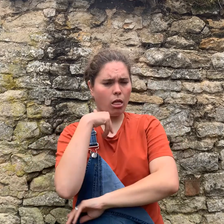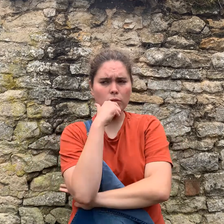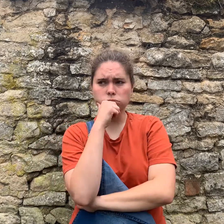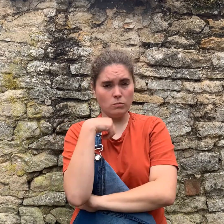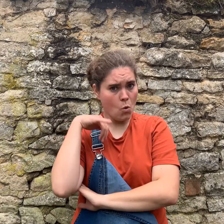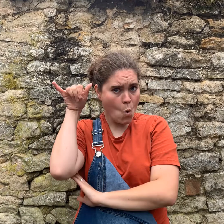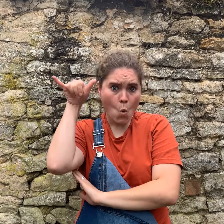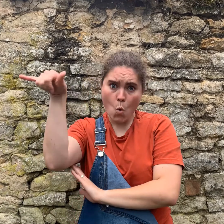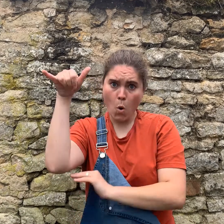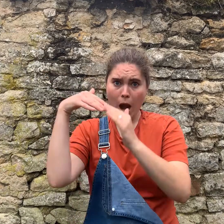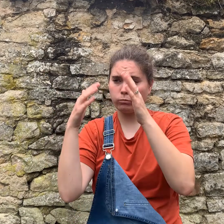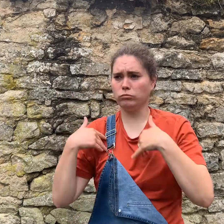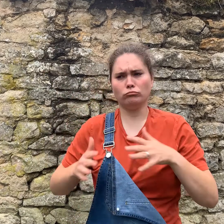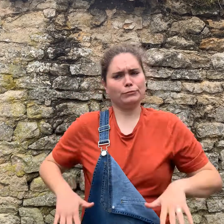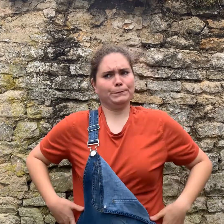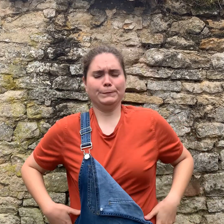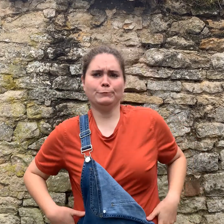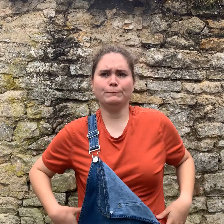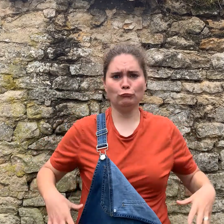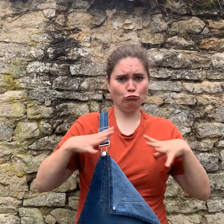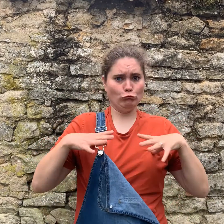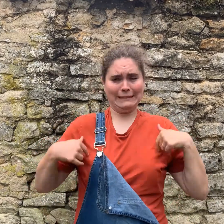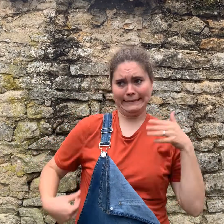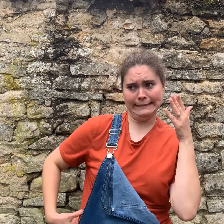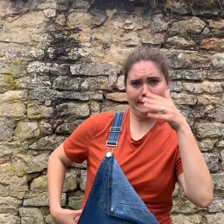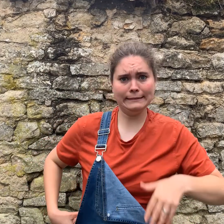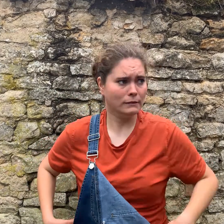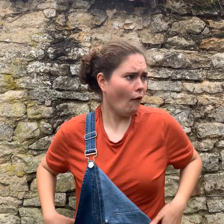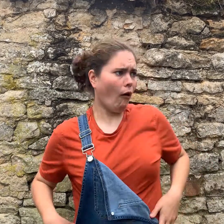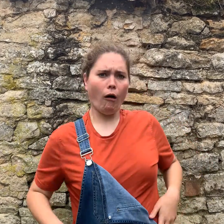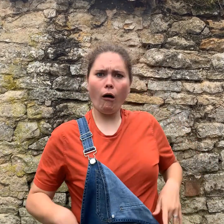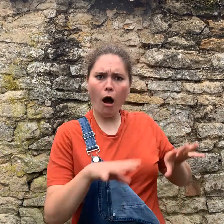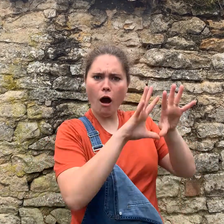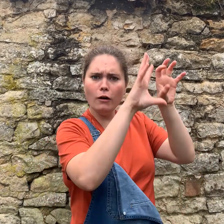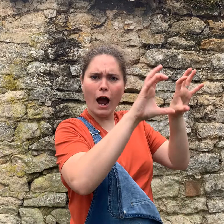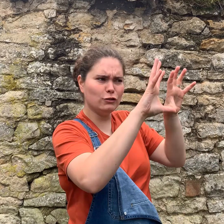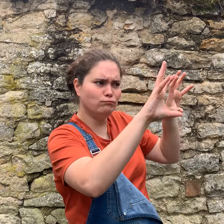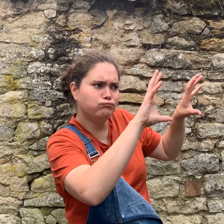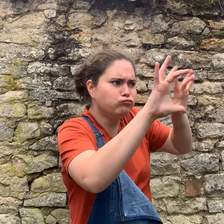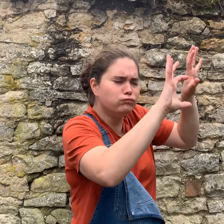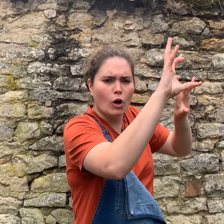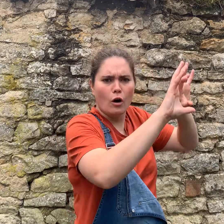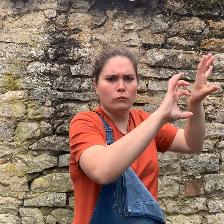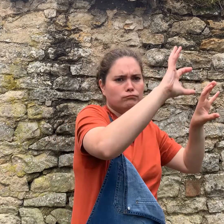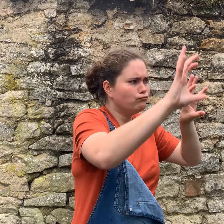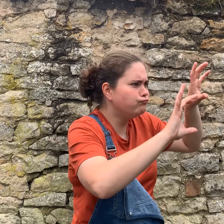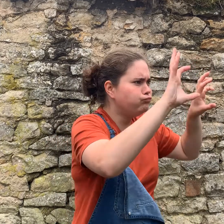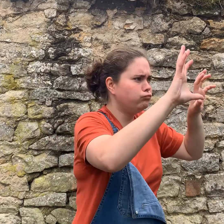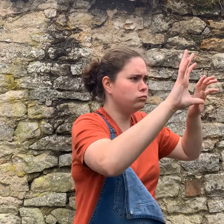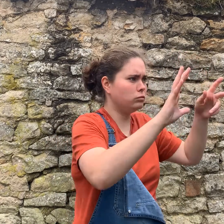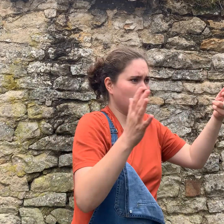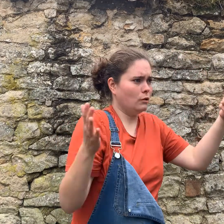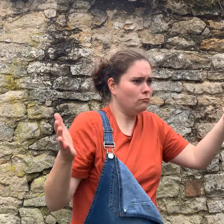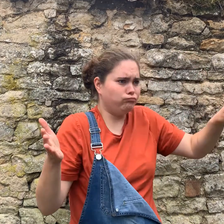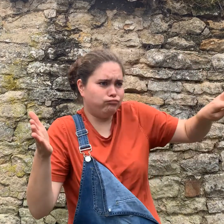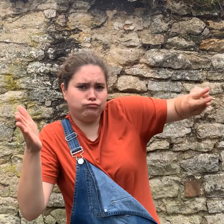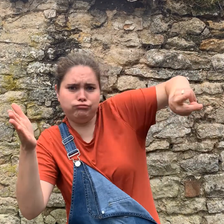I was very confused and very suspicious now. And then suddenly the bush started to